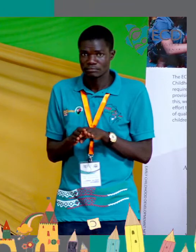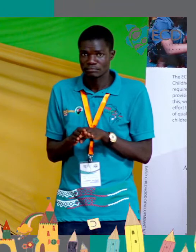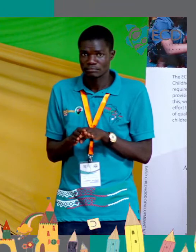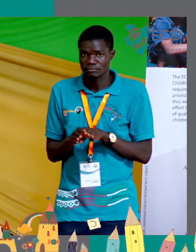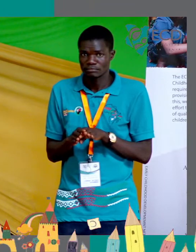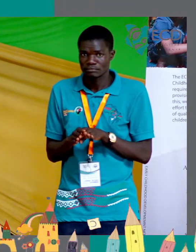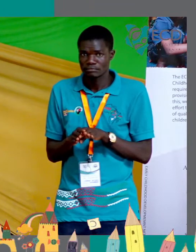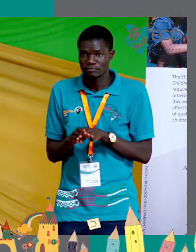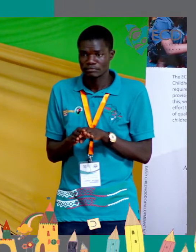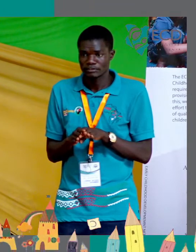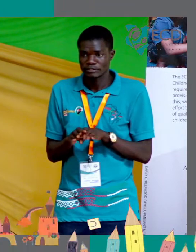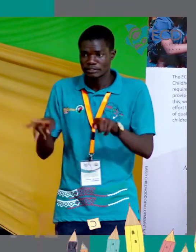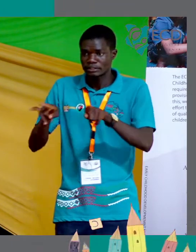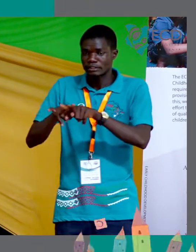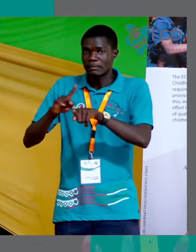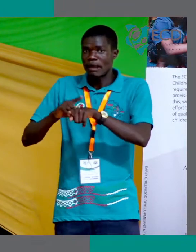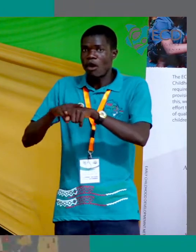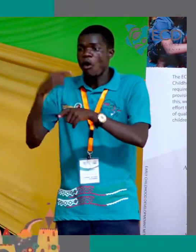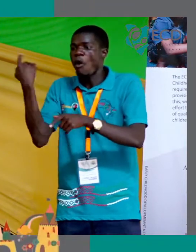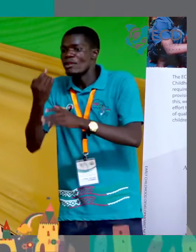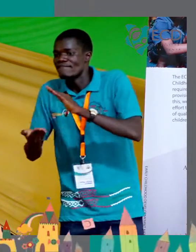only attending to emergencies.